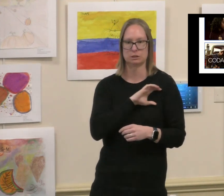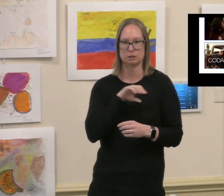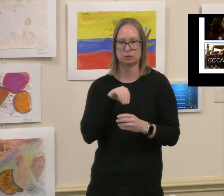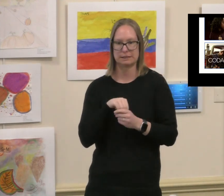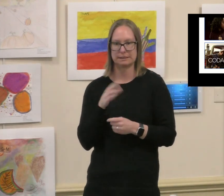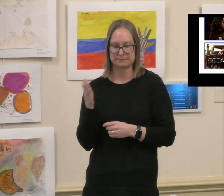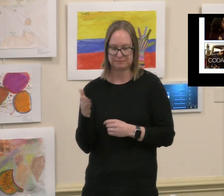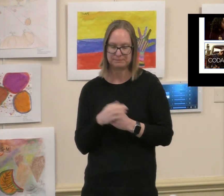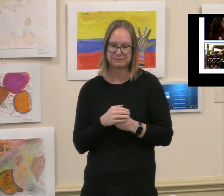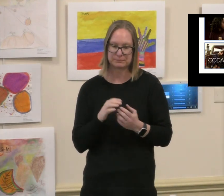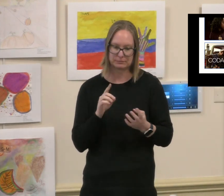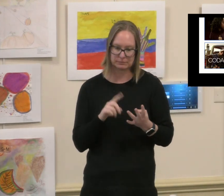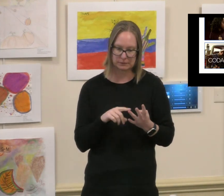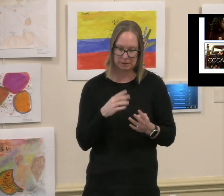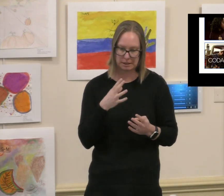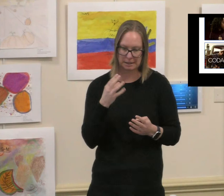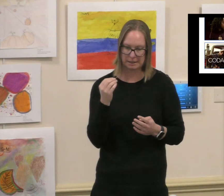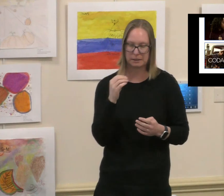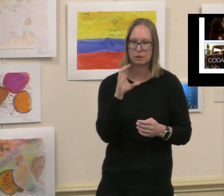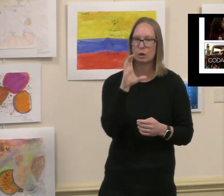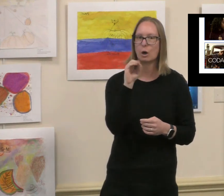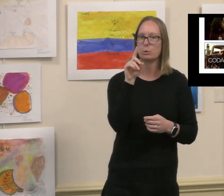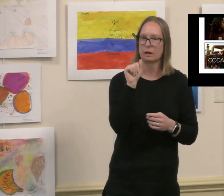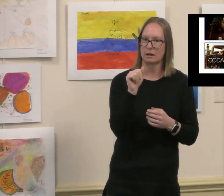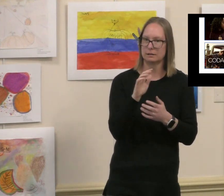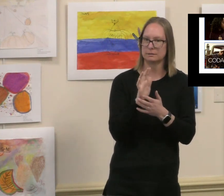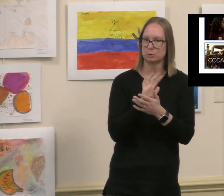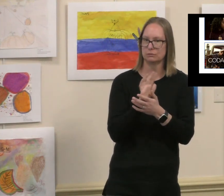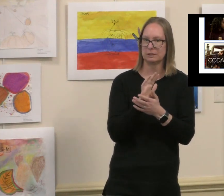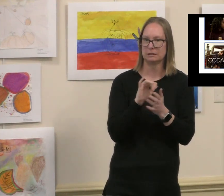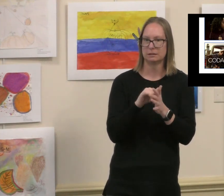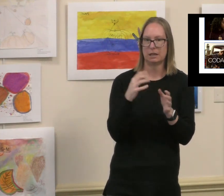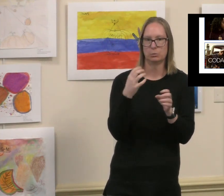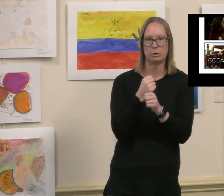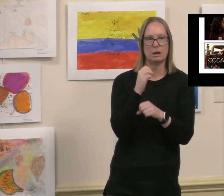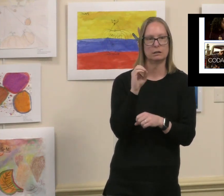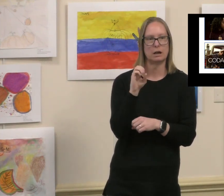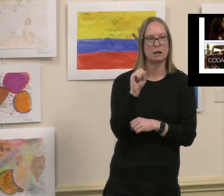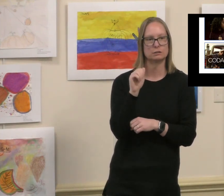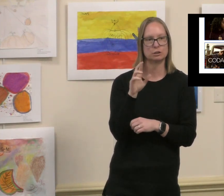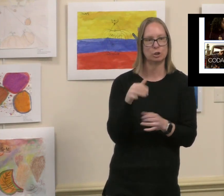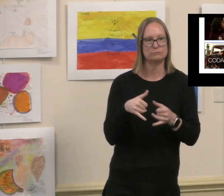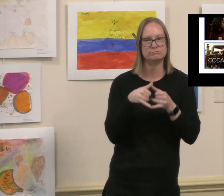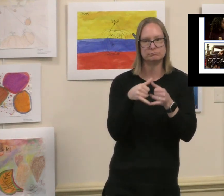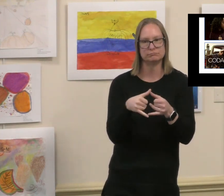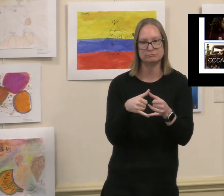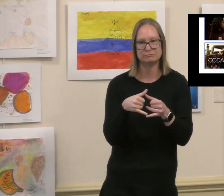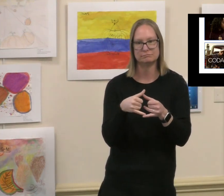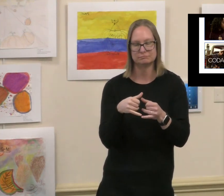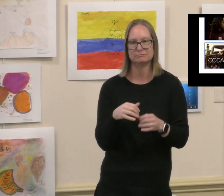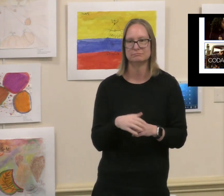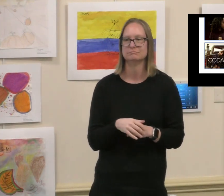has a deaf Marvel character in there. And the movie Coda that won an Oscar.